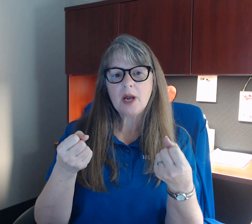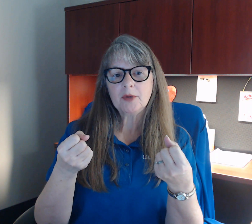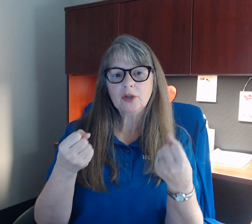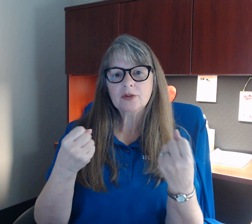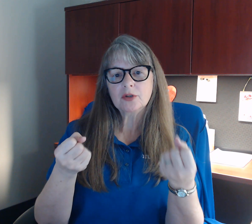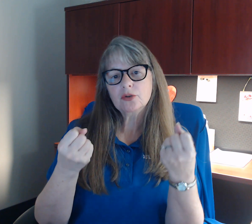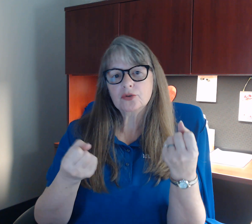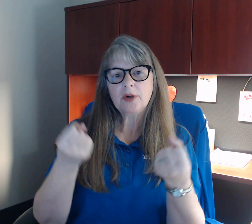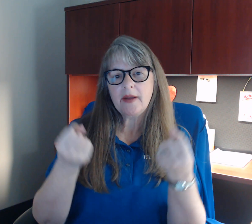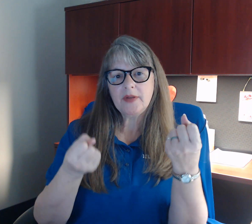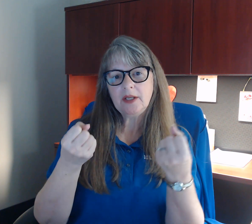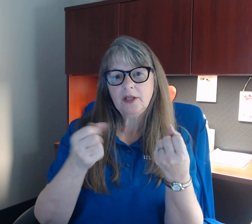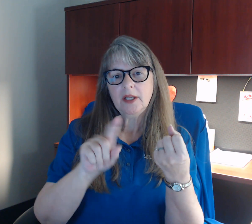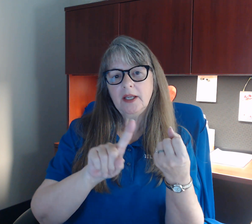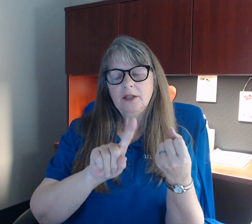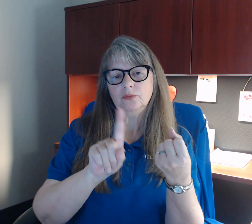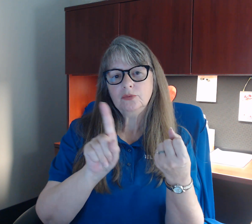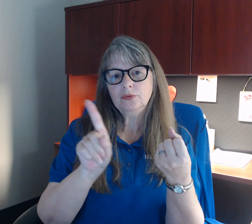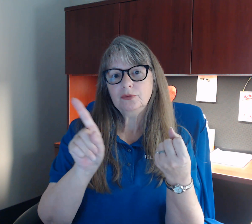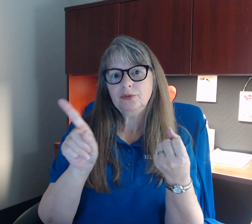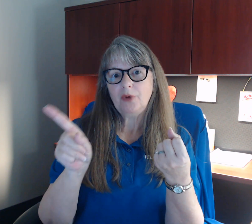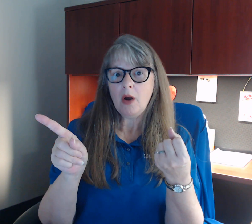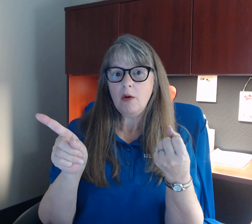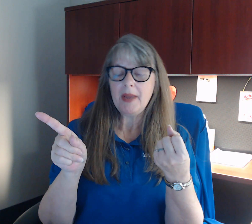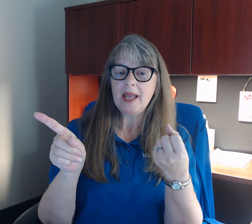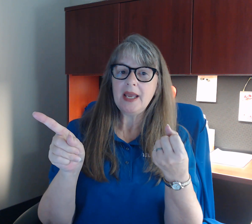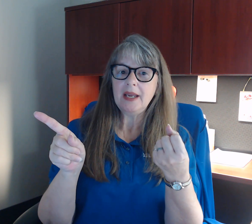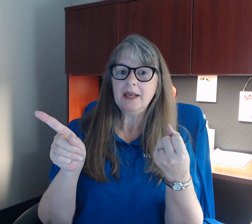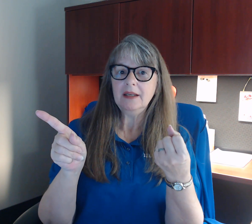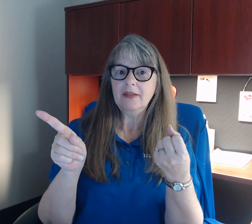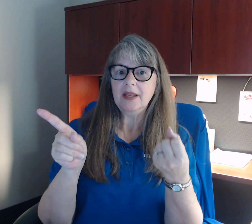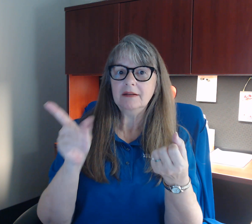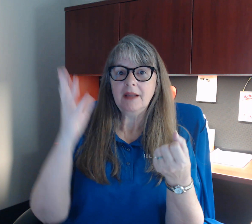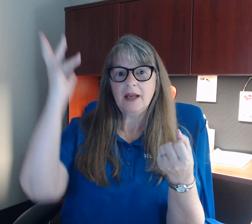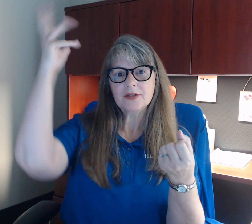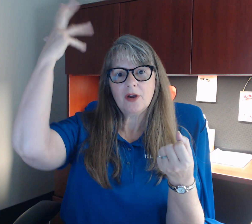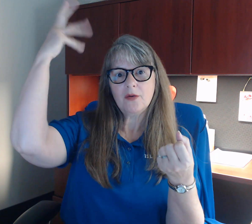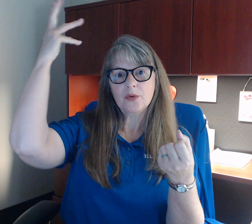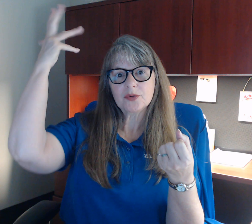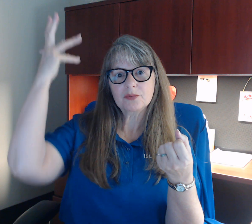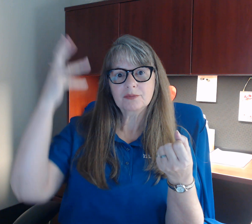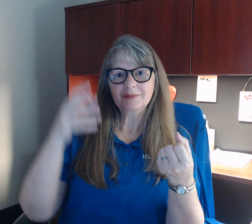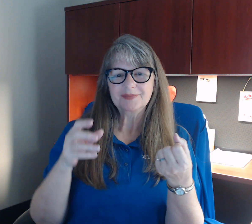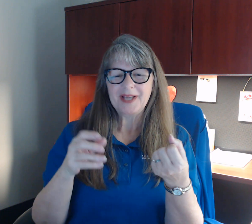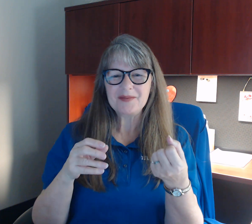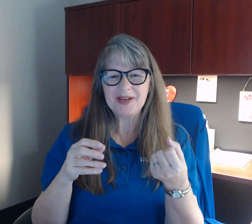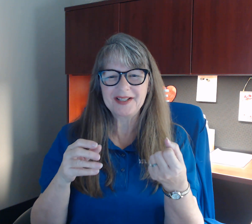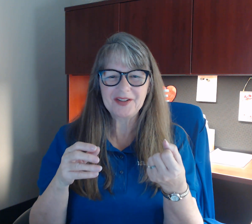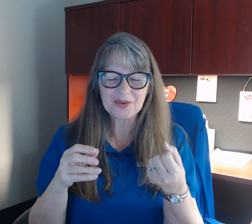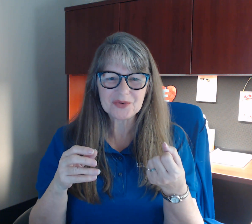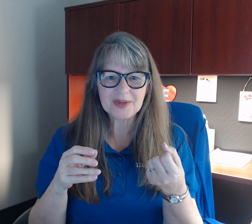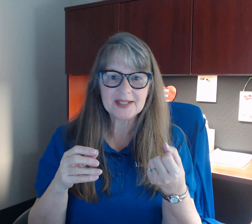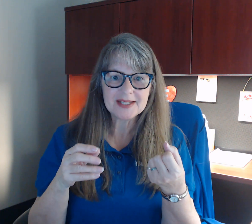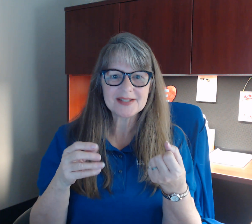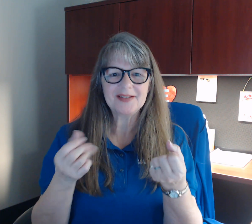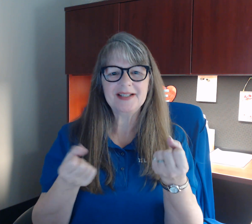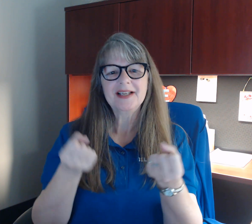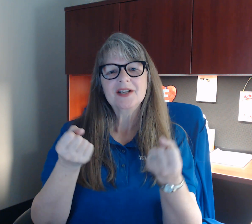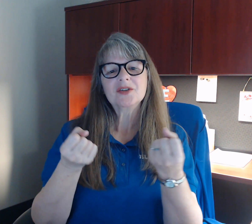speedometer. So you're driving, and ooh, oh man, and then I saw those, you know, those red lights. So you